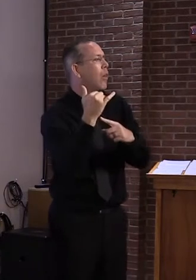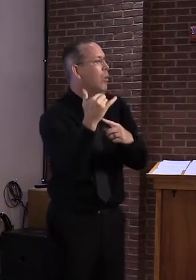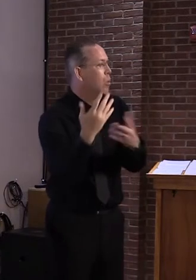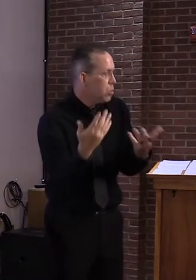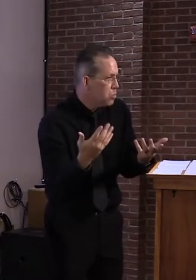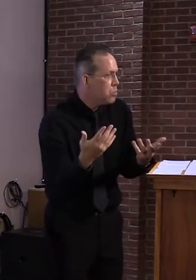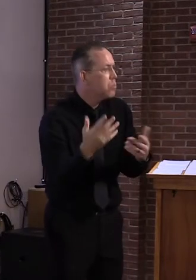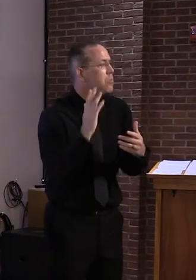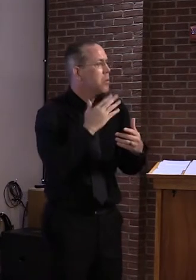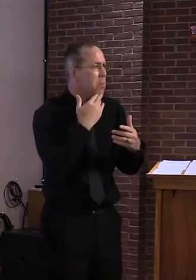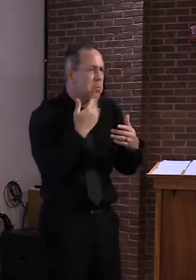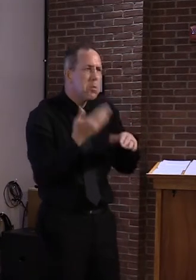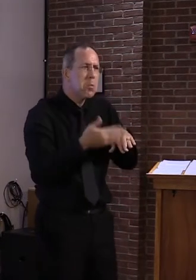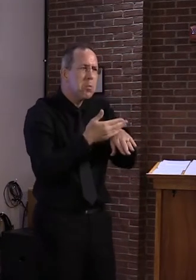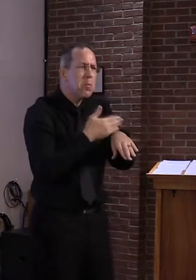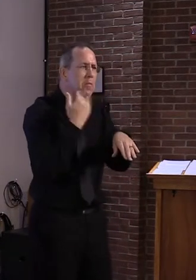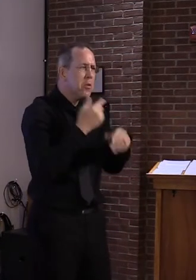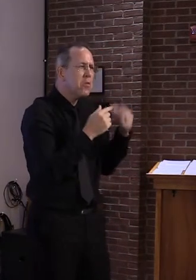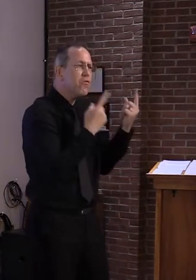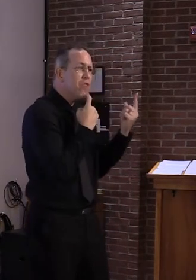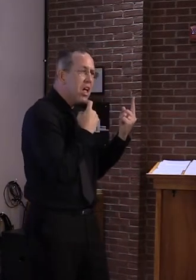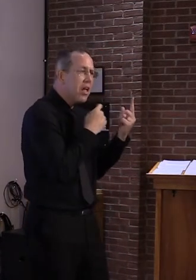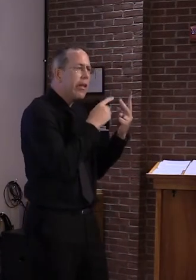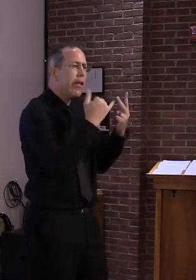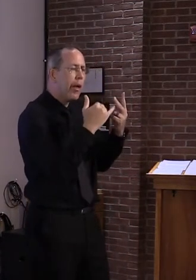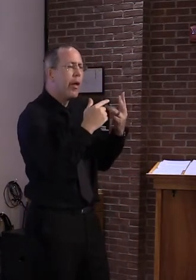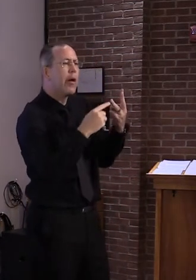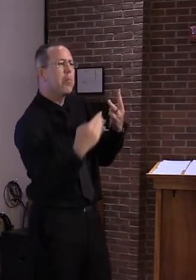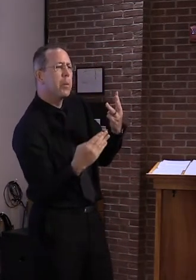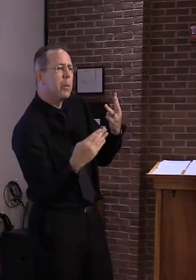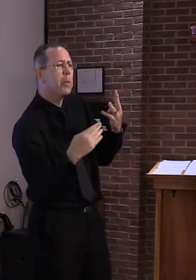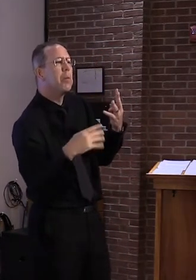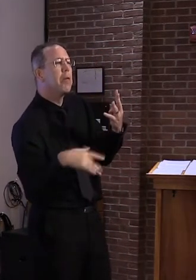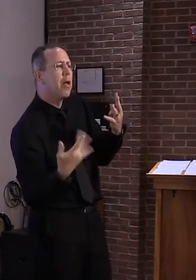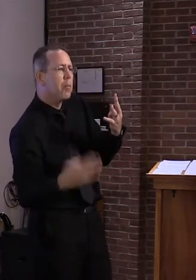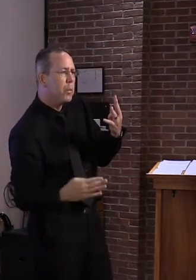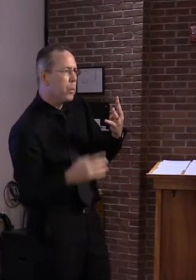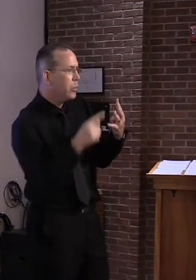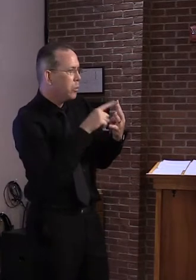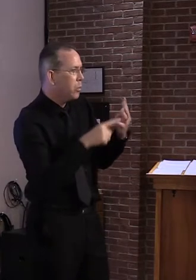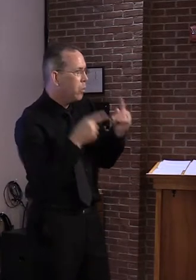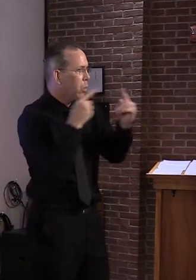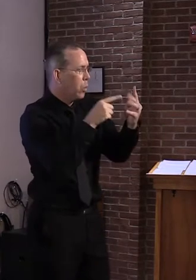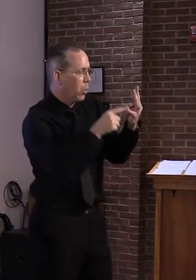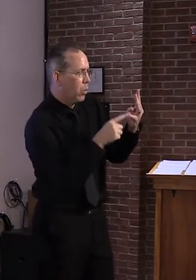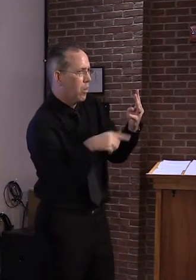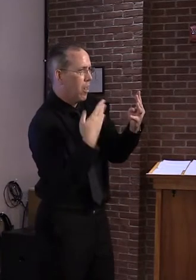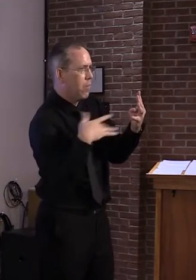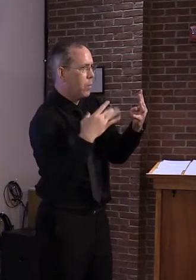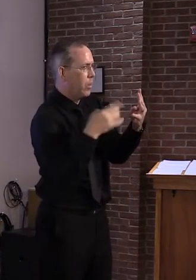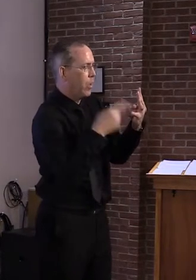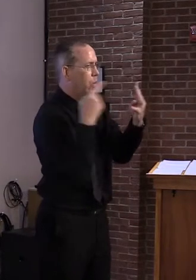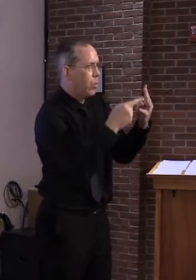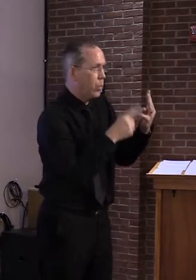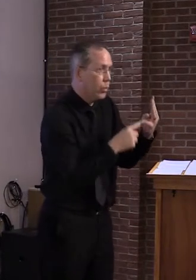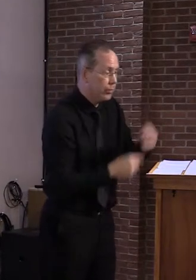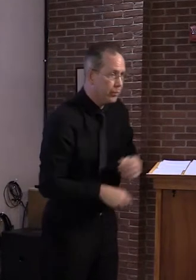with many more visitors being allowed to enter Vermont without a quarantine, which is certainly good news for the lodging